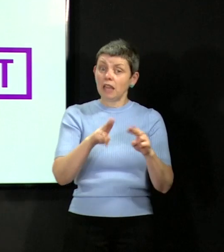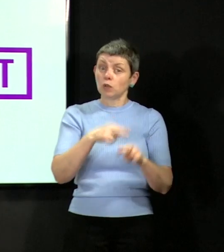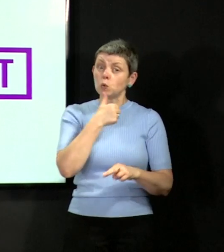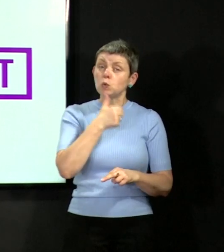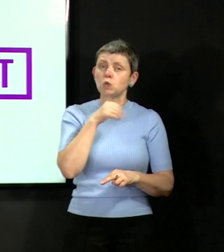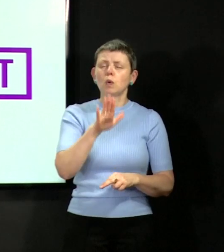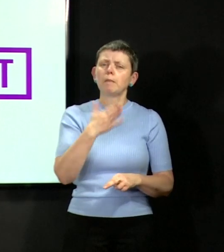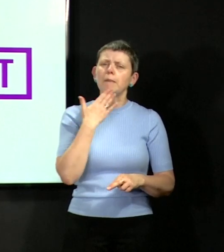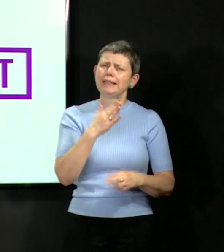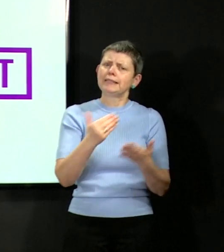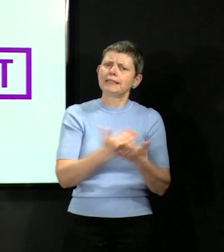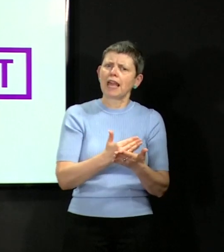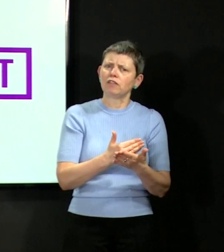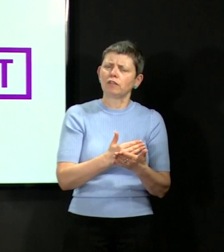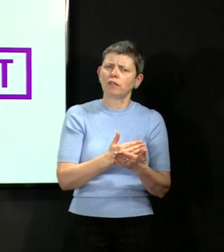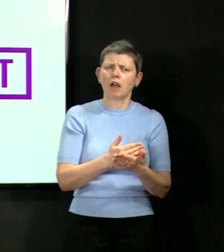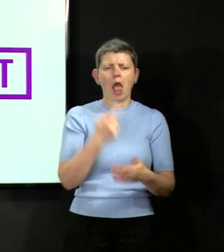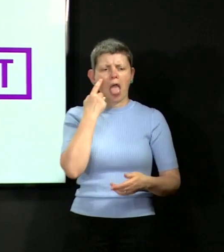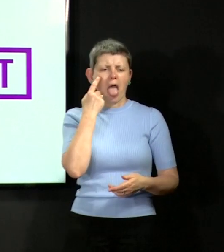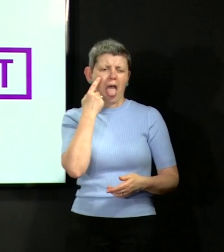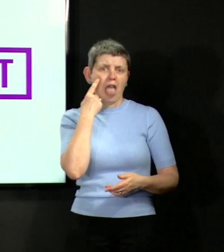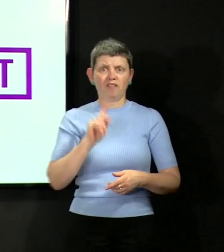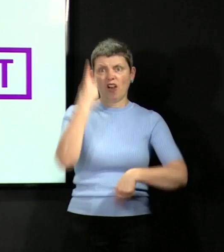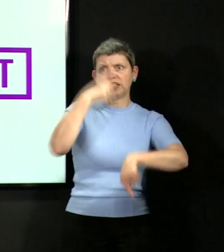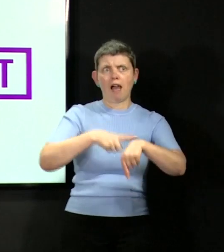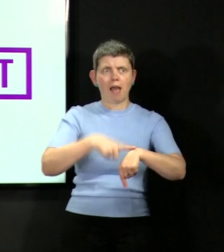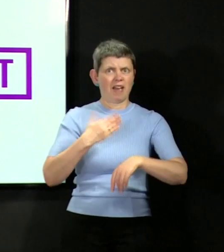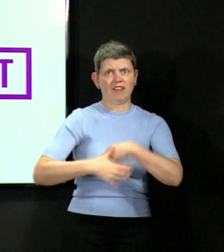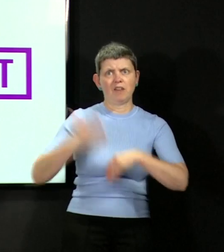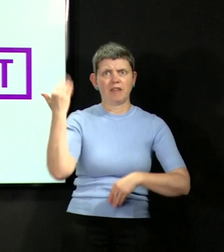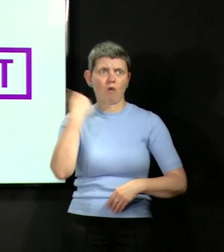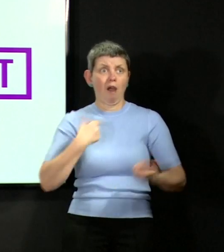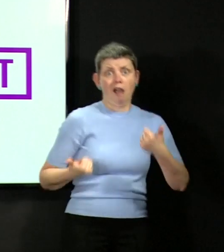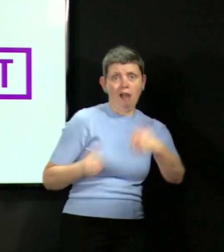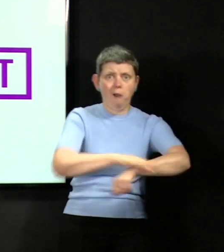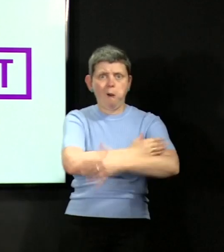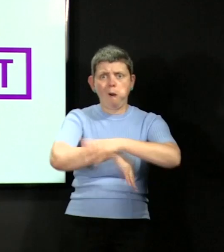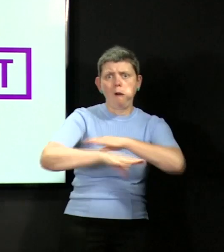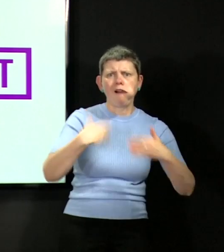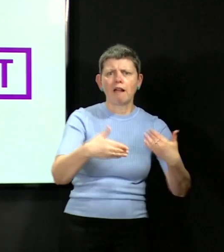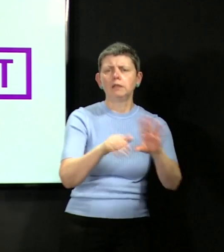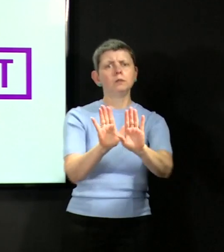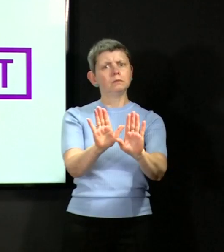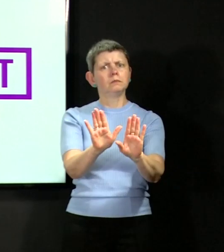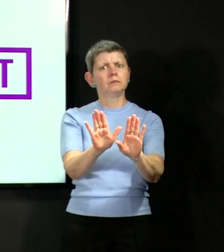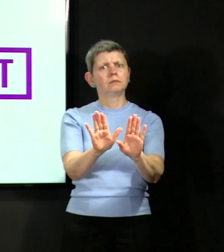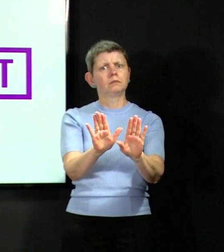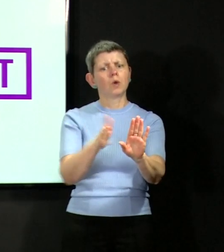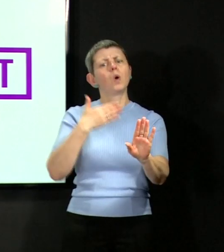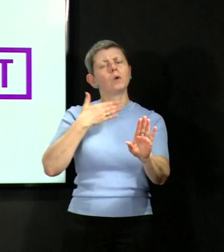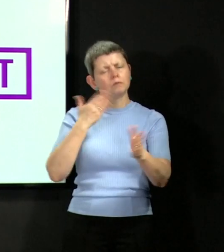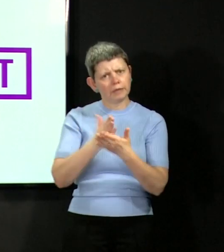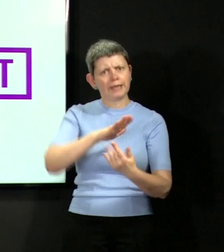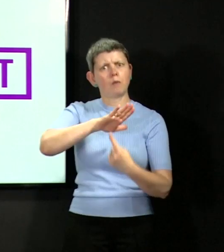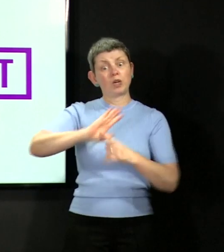current capabilities. So don't try things for the first time just as we're coming out of lockdown. We want the people of Scotland to be able to safely